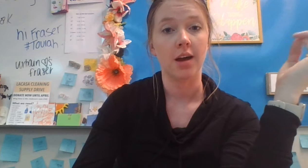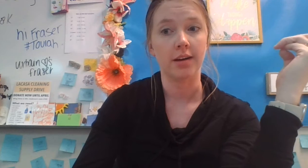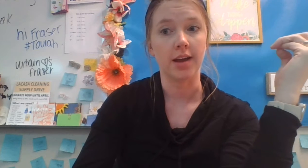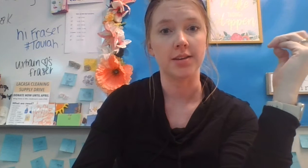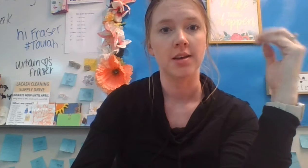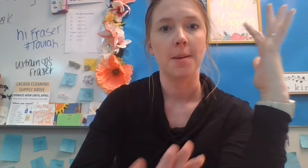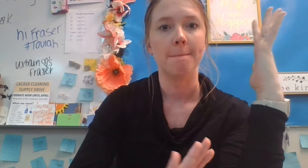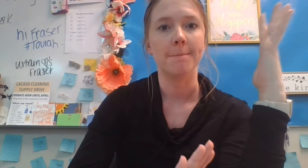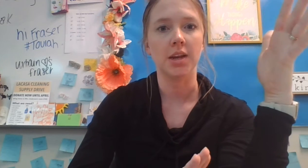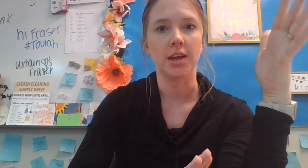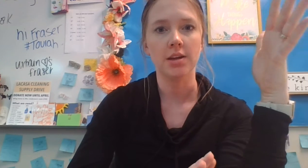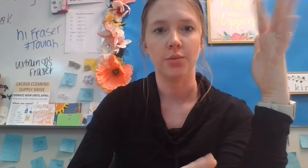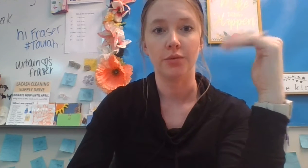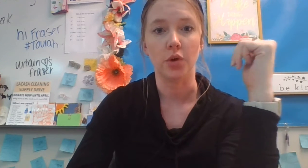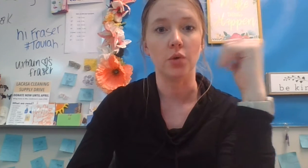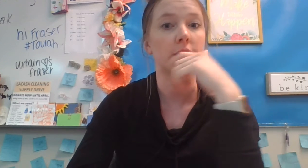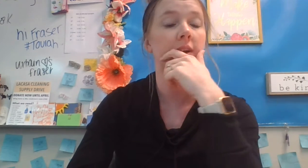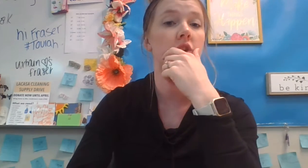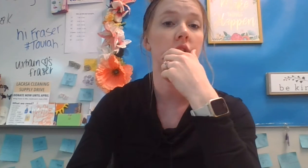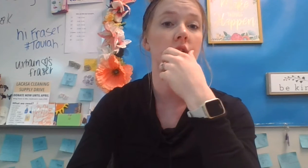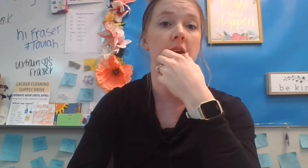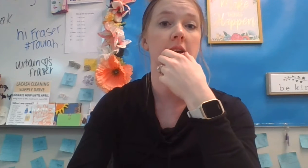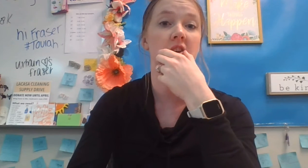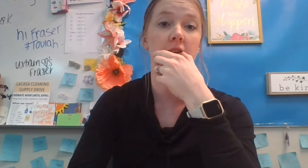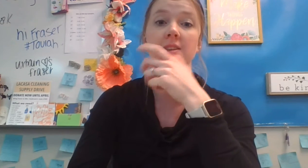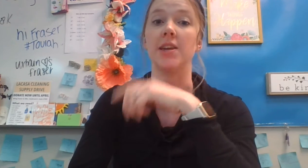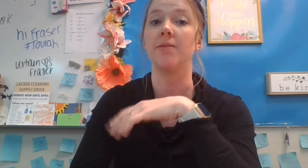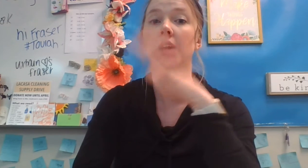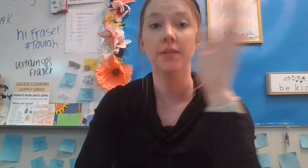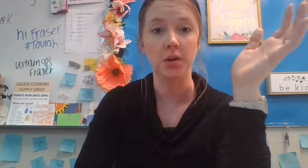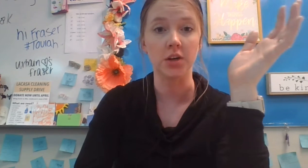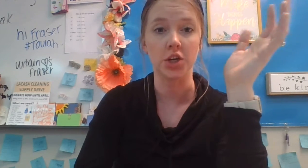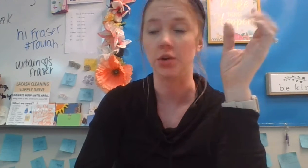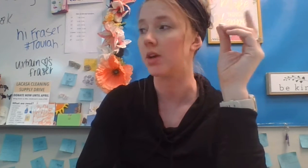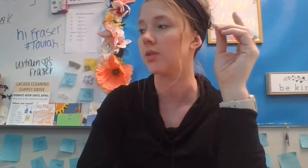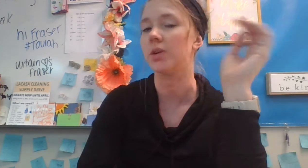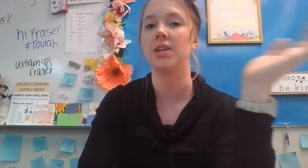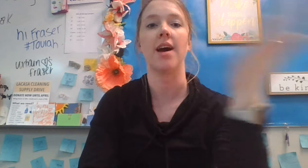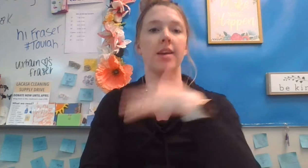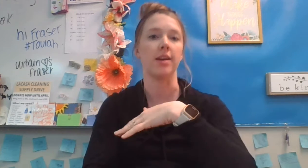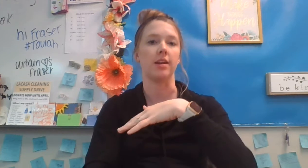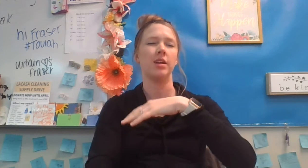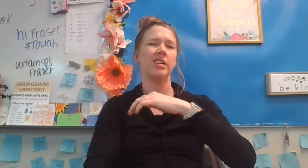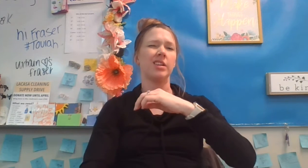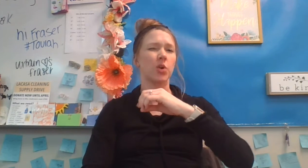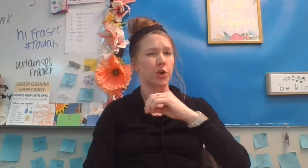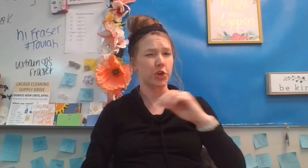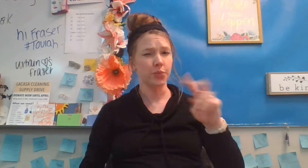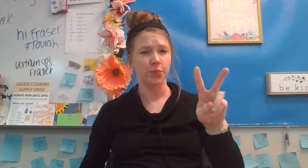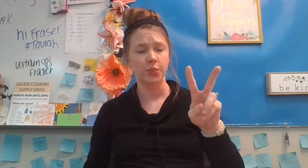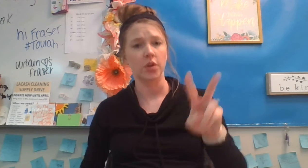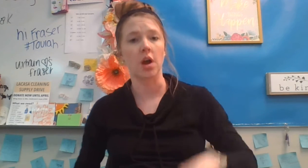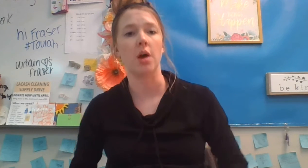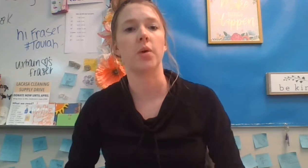All right, money review, which should seem very familiar to you because we did that in quarter 2 when we